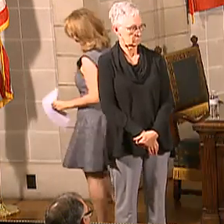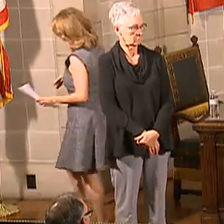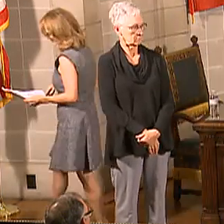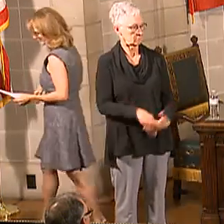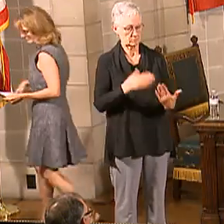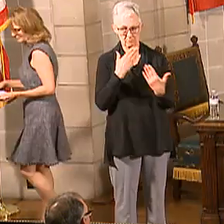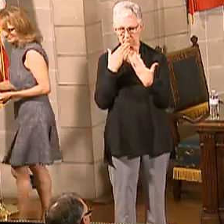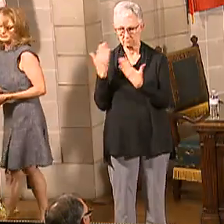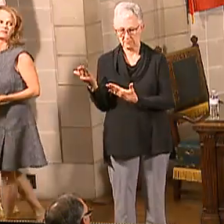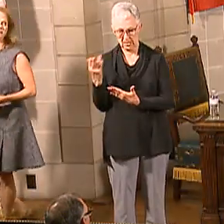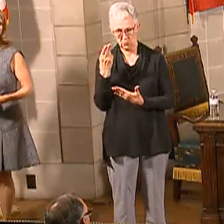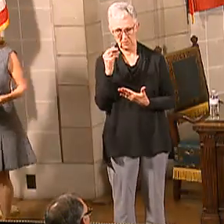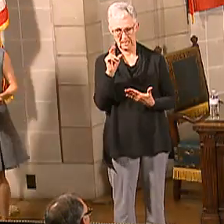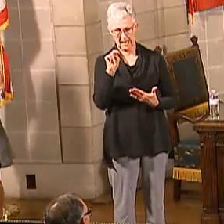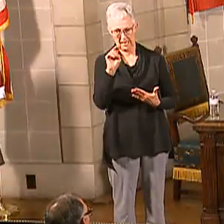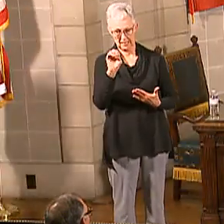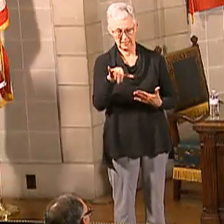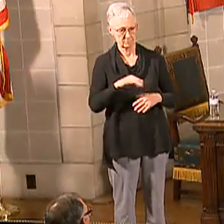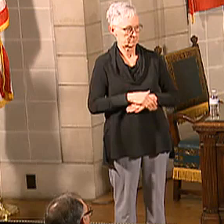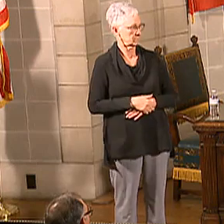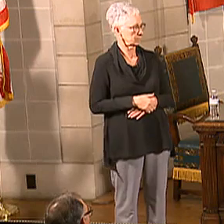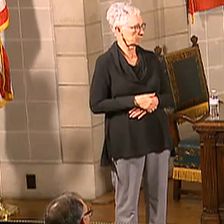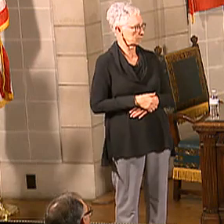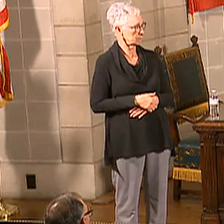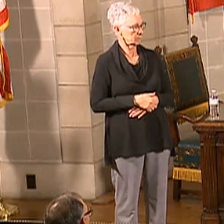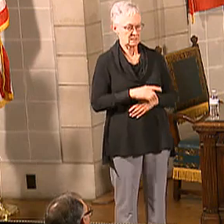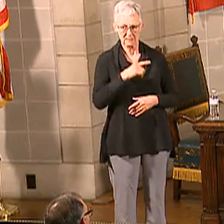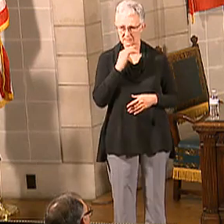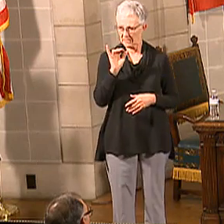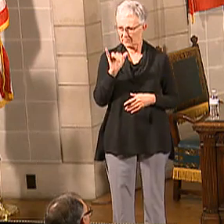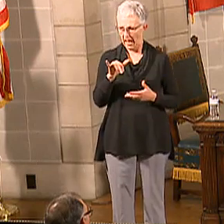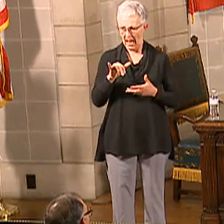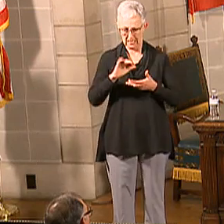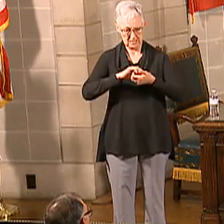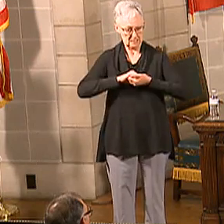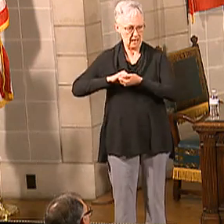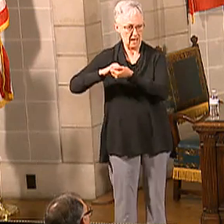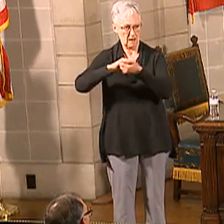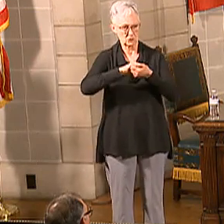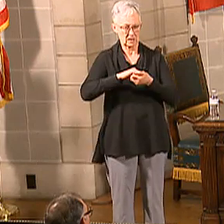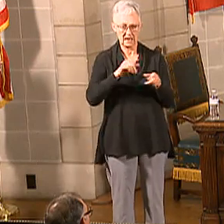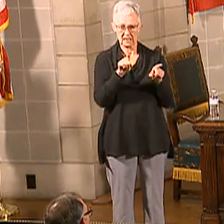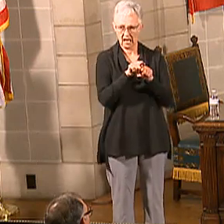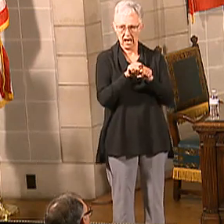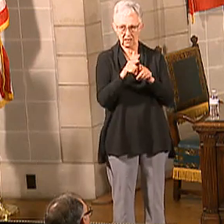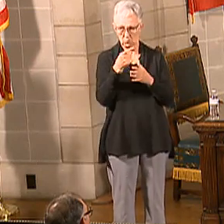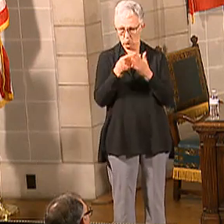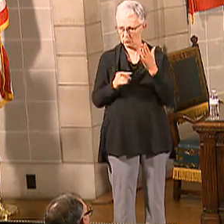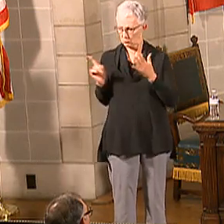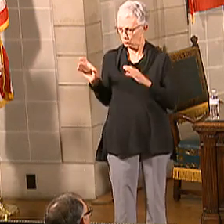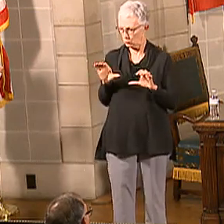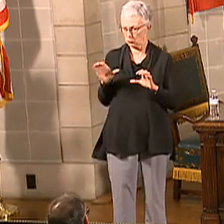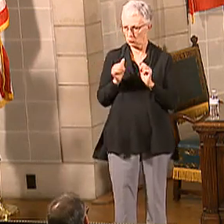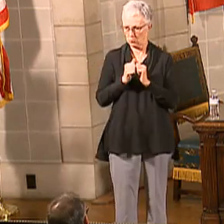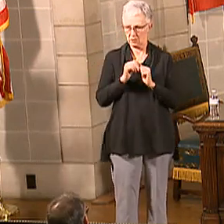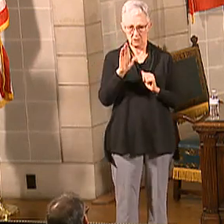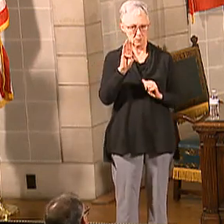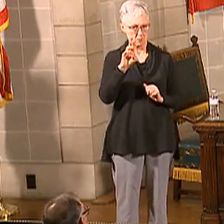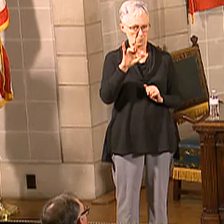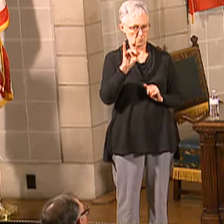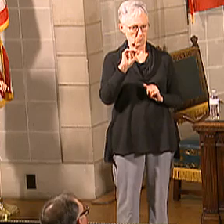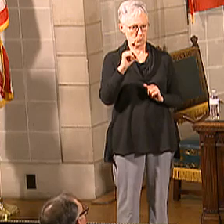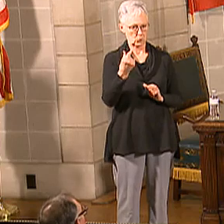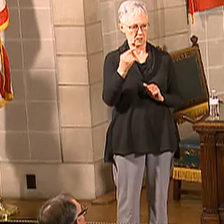Thank you very much, honey. And would you say it's safe to say that kind of collaborative viewing is really a lot like what you're doing with Bring Up Nebraska to be able to bring those resources safe?